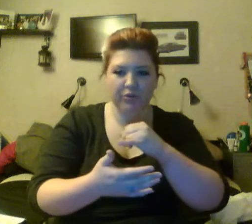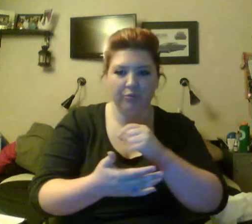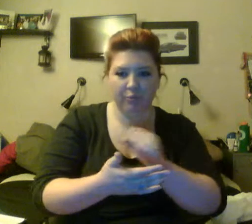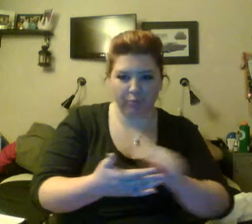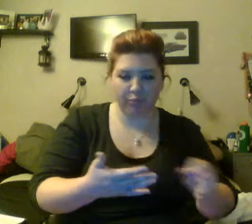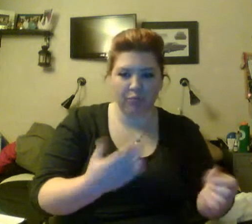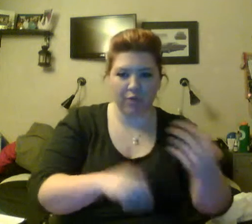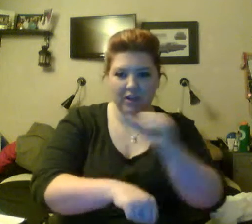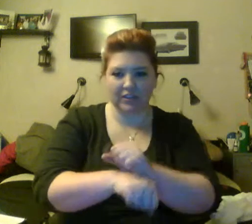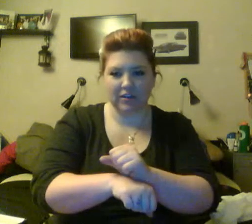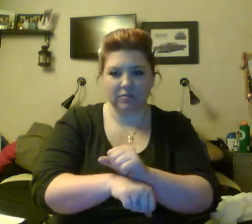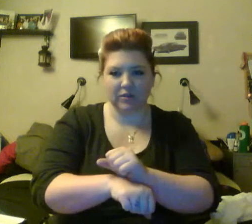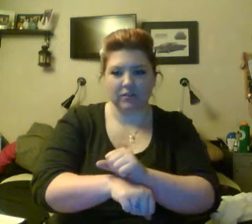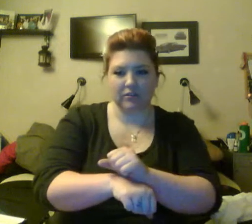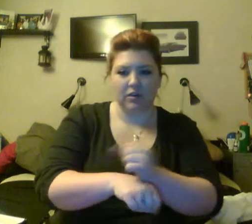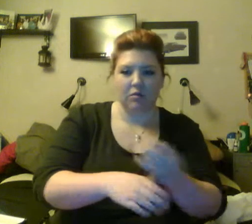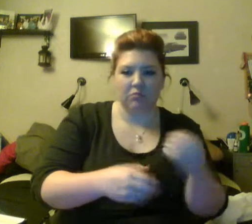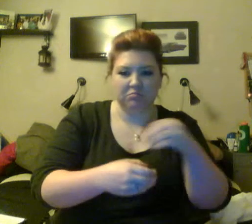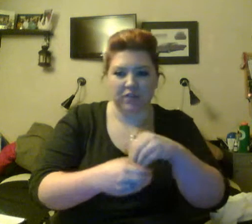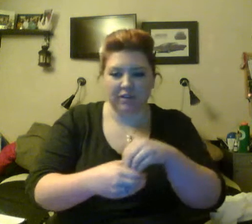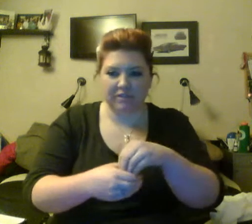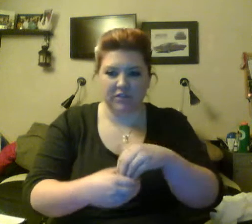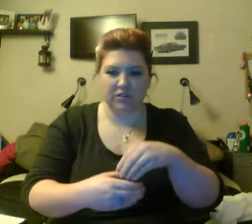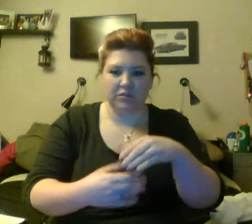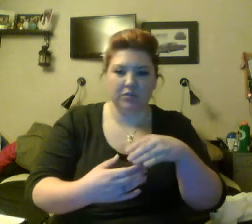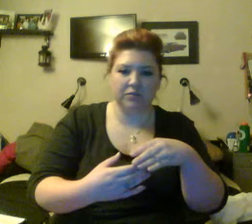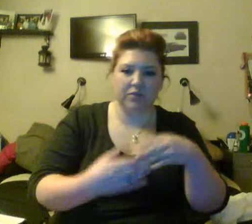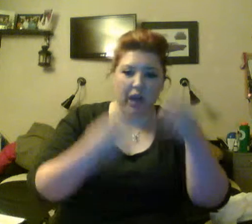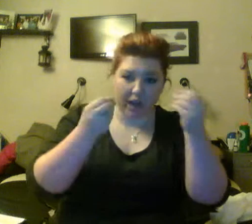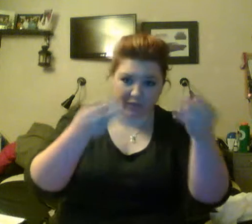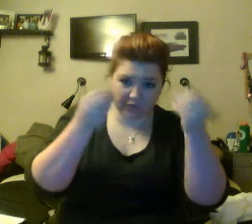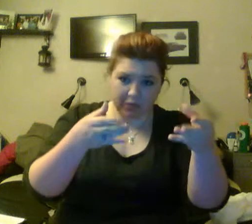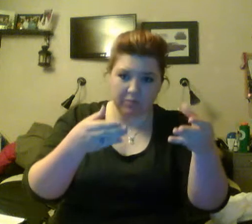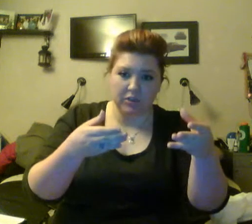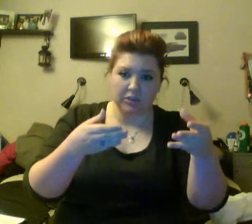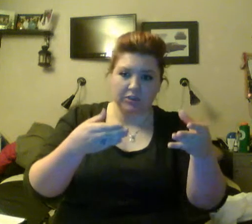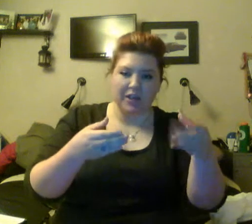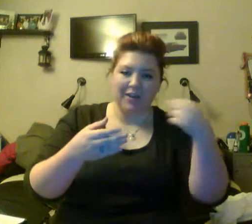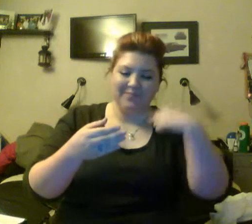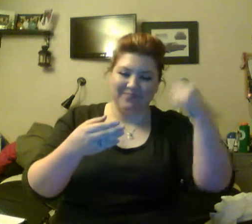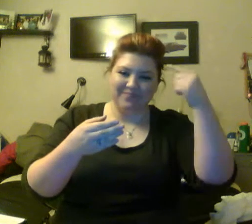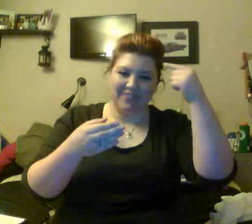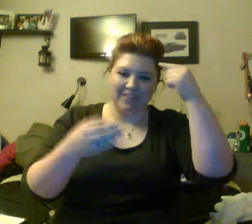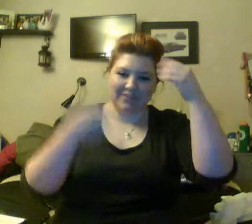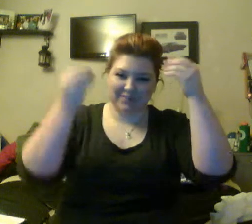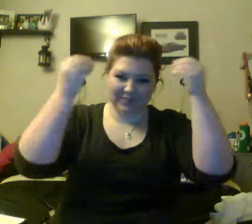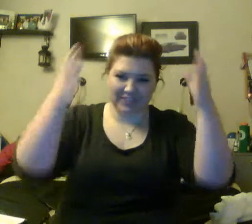something that will involve content. And I think that's one thing that teachers often have a hard time with. You kind of want your students to write and you